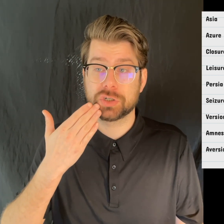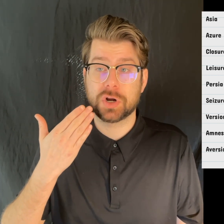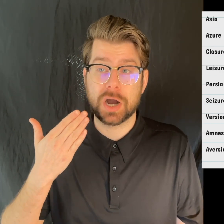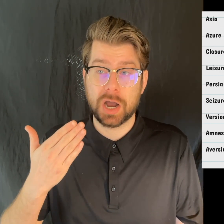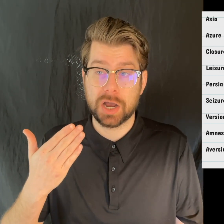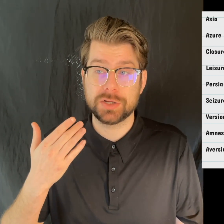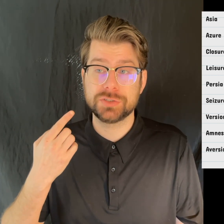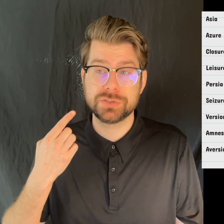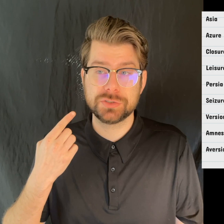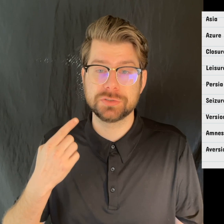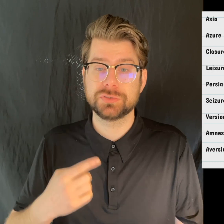entourage,